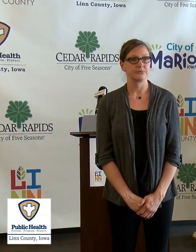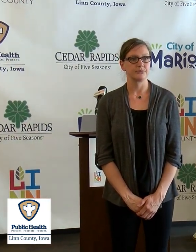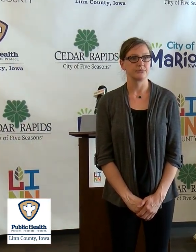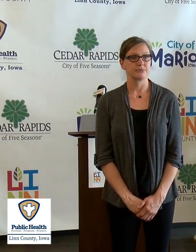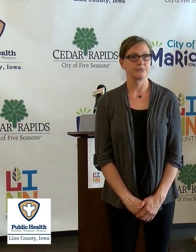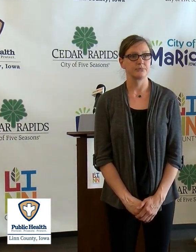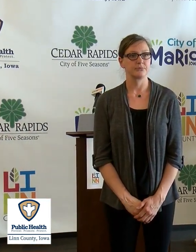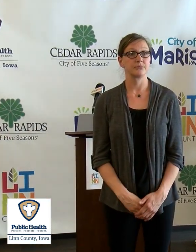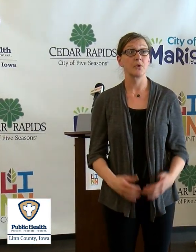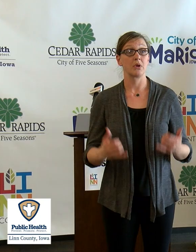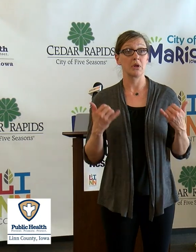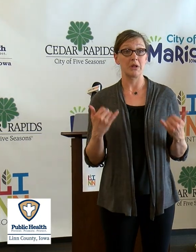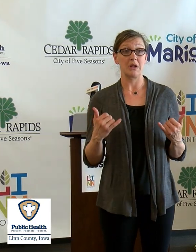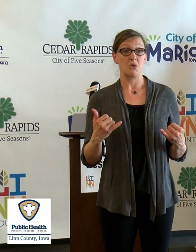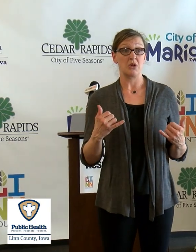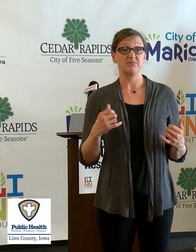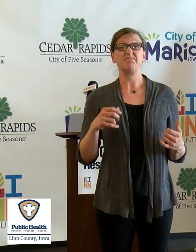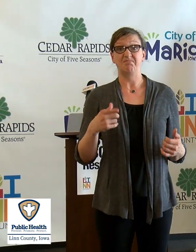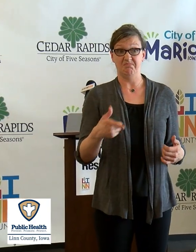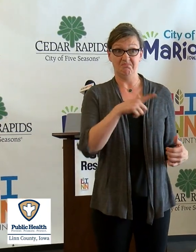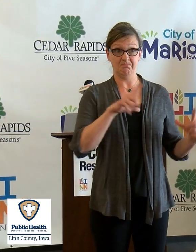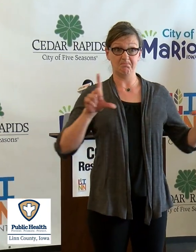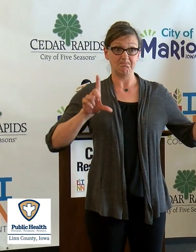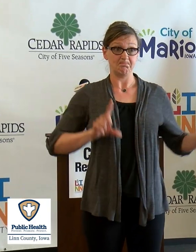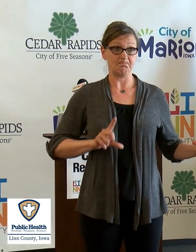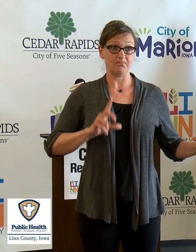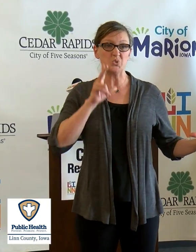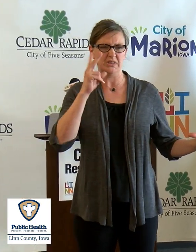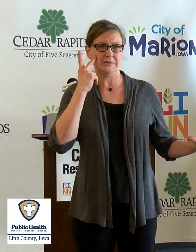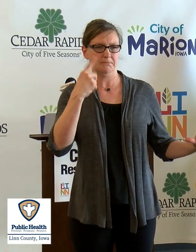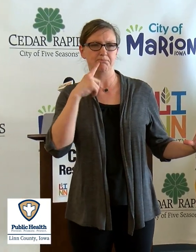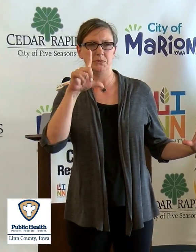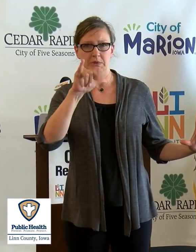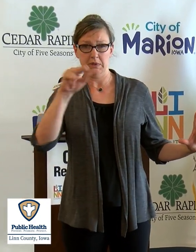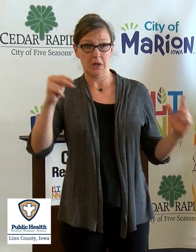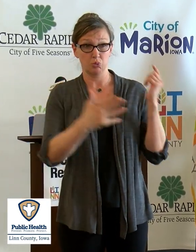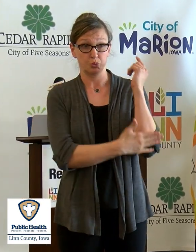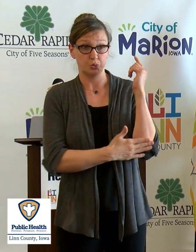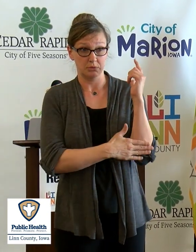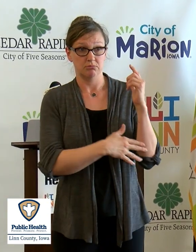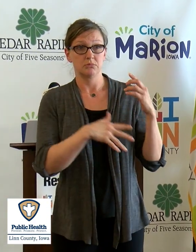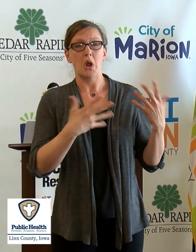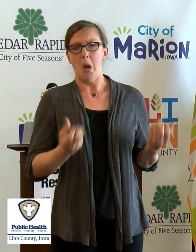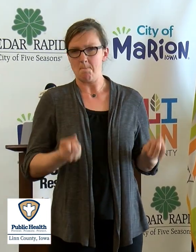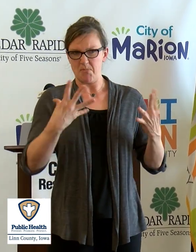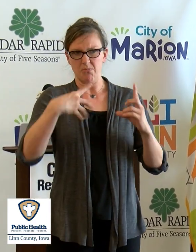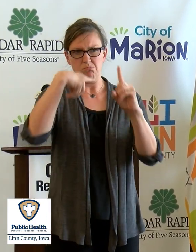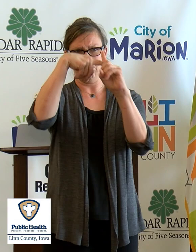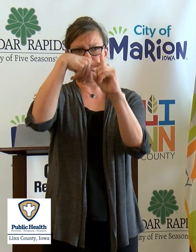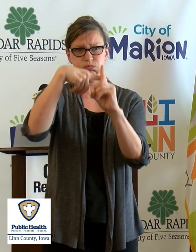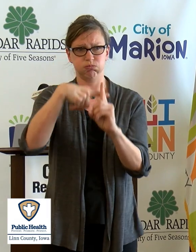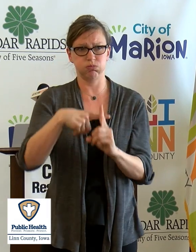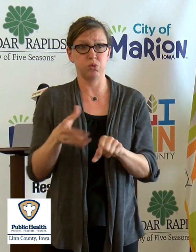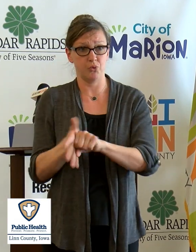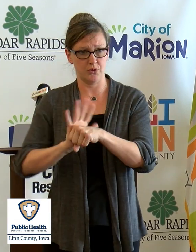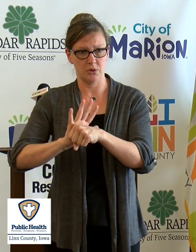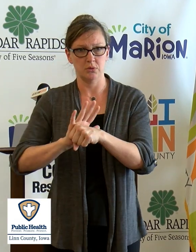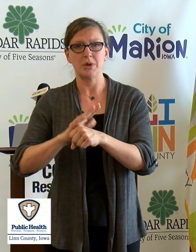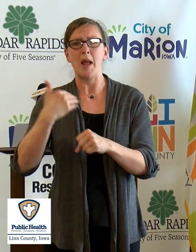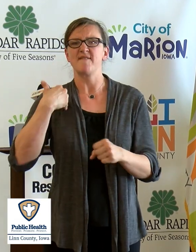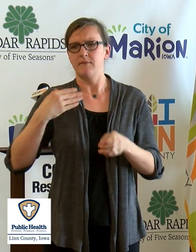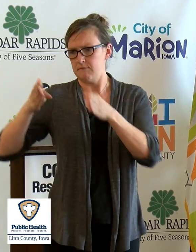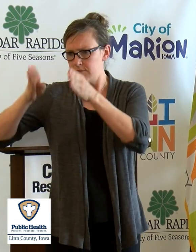So on this final chart, we can see Linn County confirmed cases by age group. And as I mentioned in my remarks, we see that